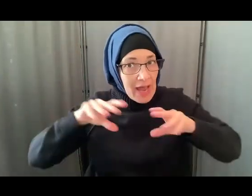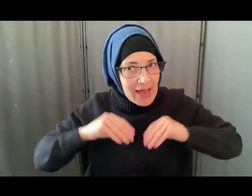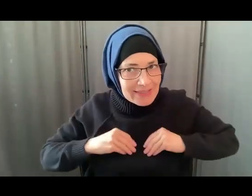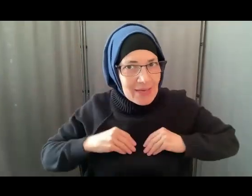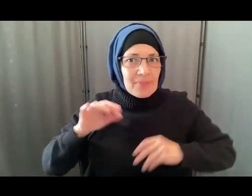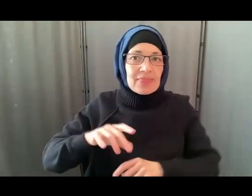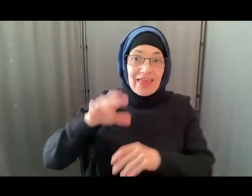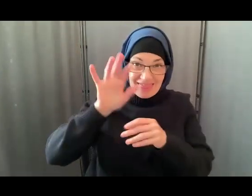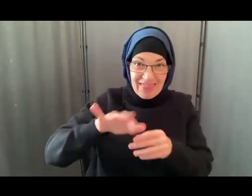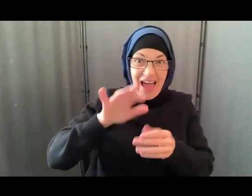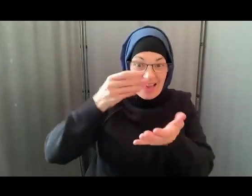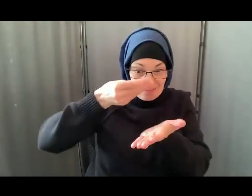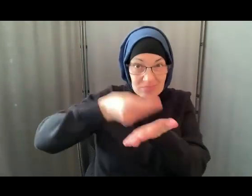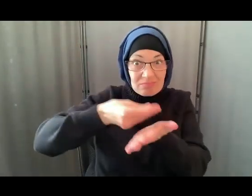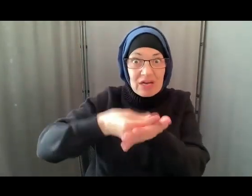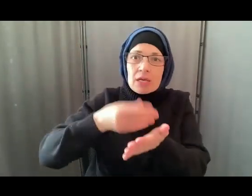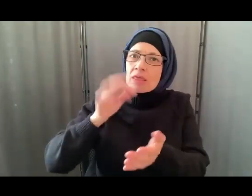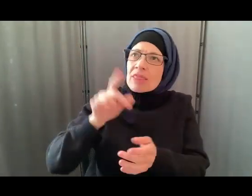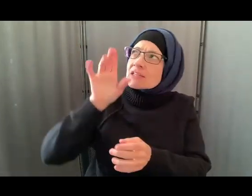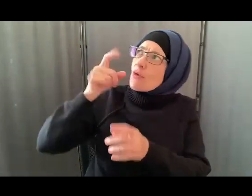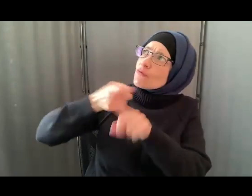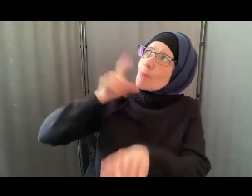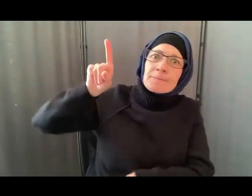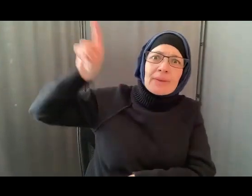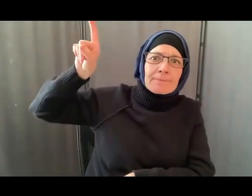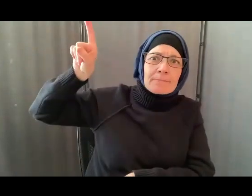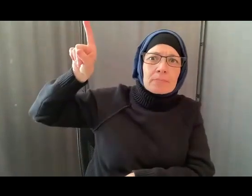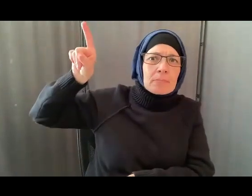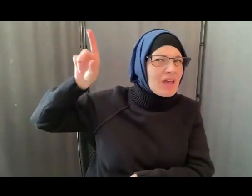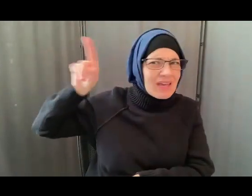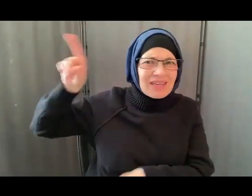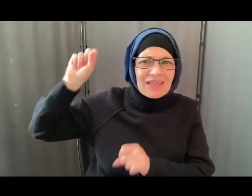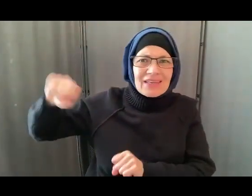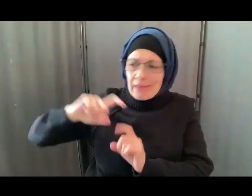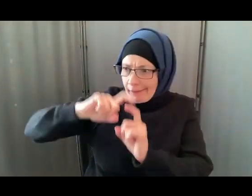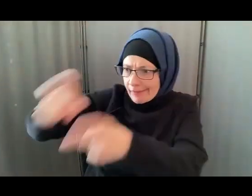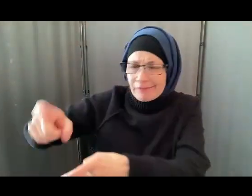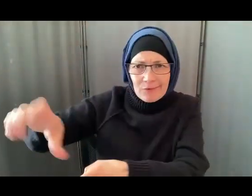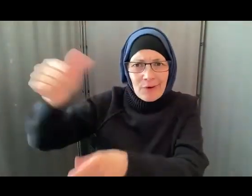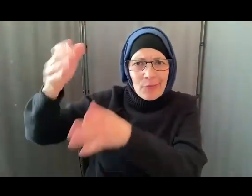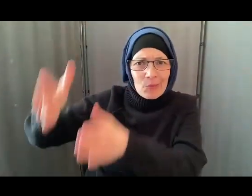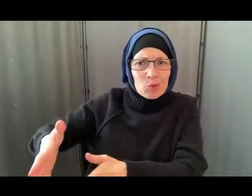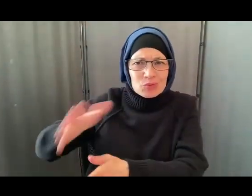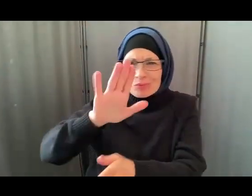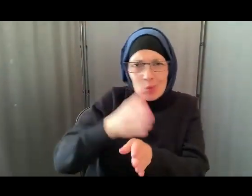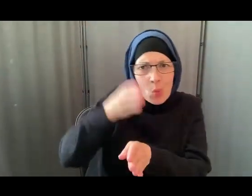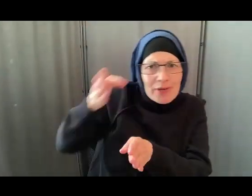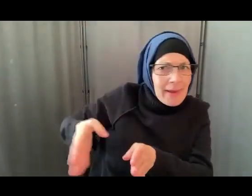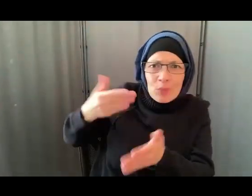Allah that He could have given your neighbor and not you. So when He gives